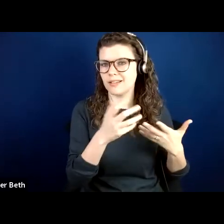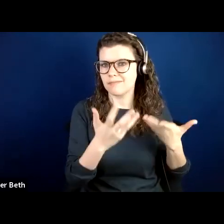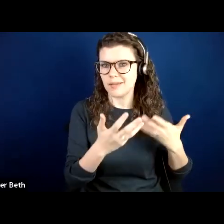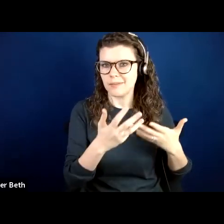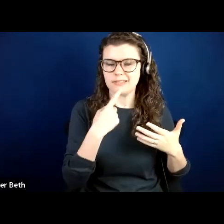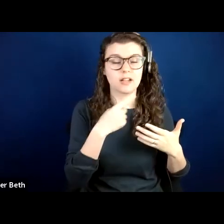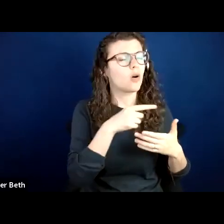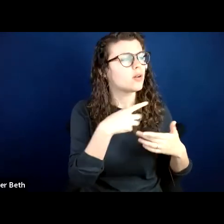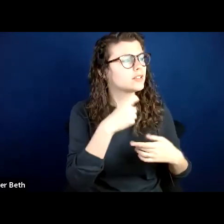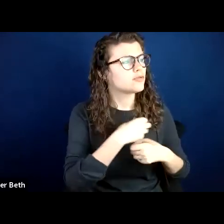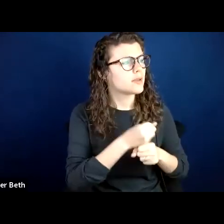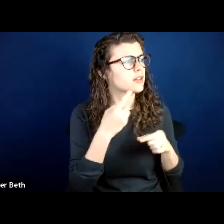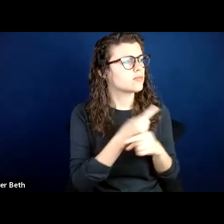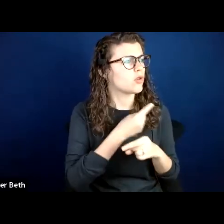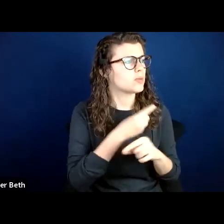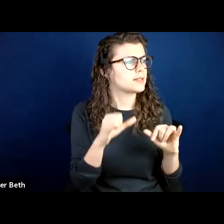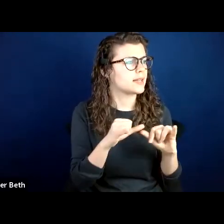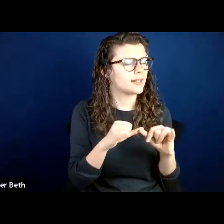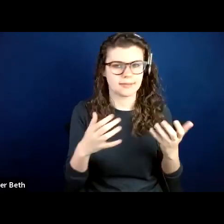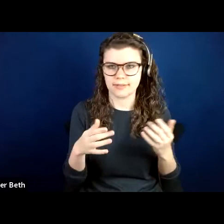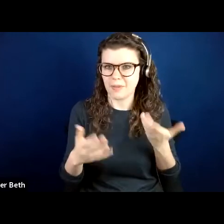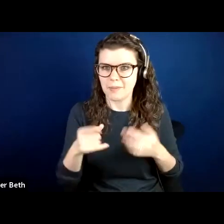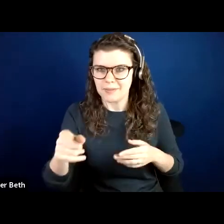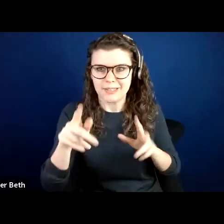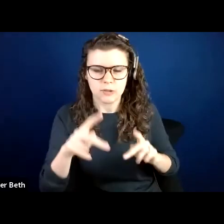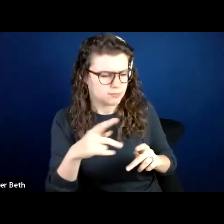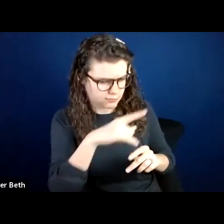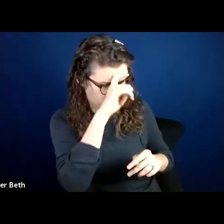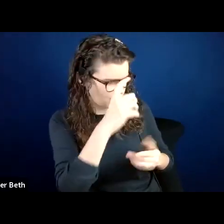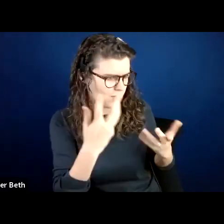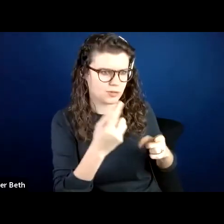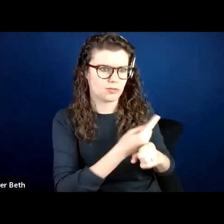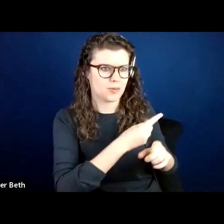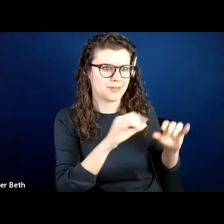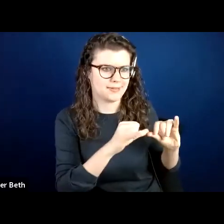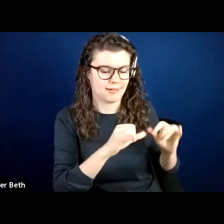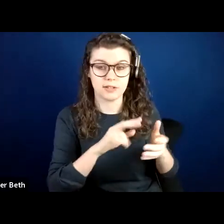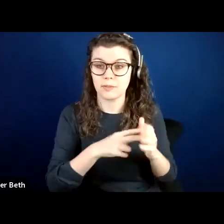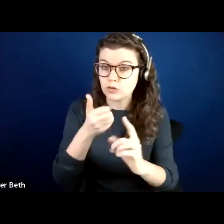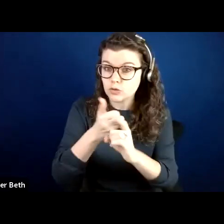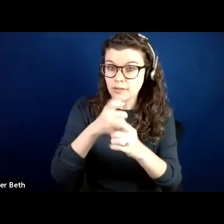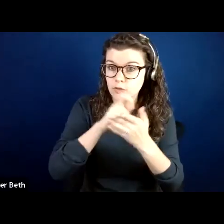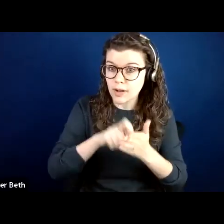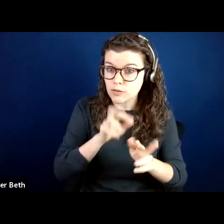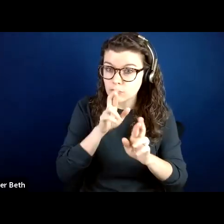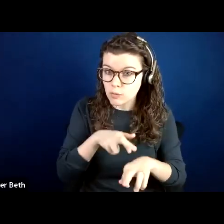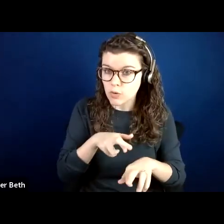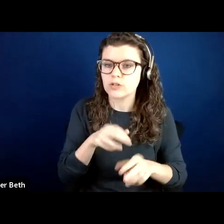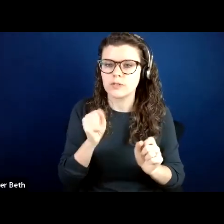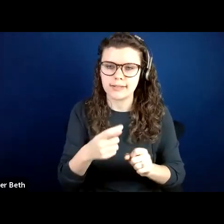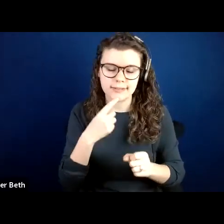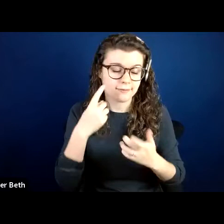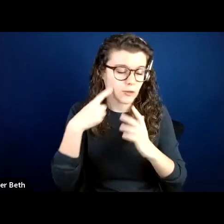you could say something a little bit more helpful in your own version and say, move the partition and remove the